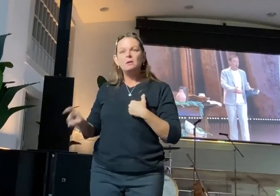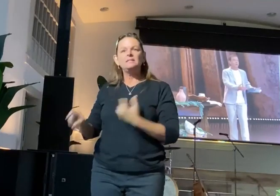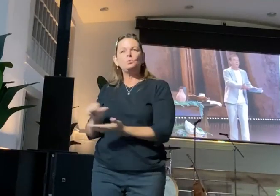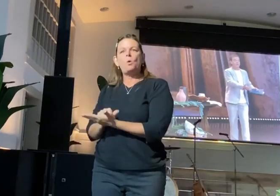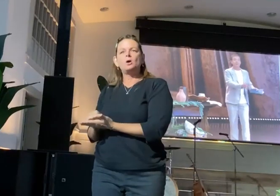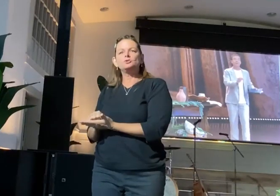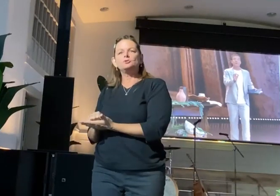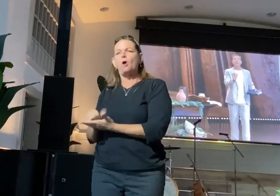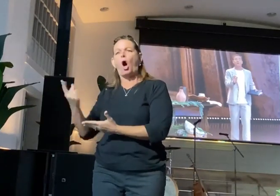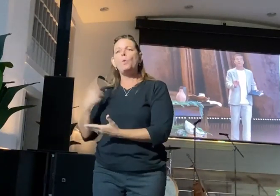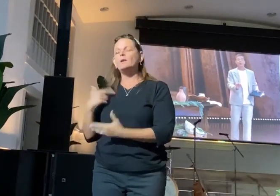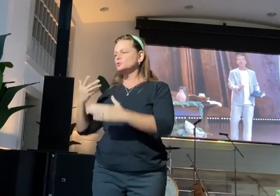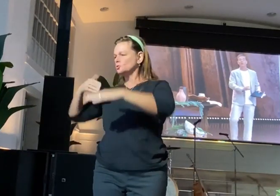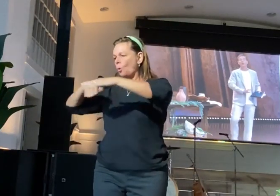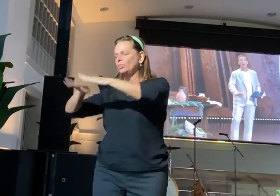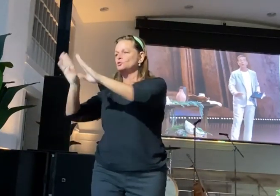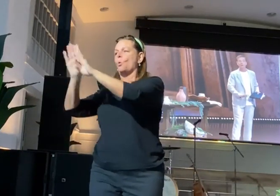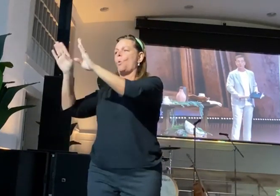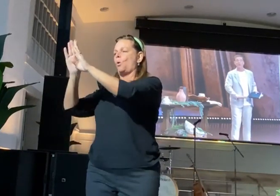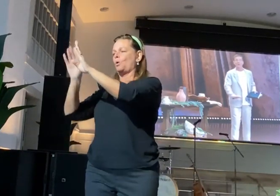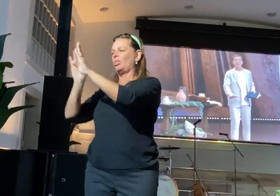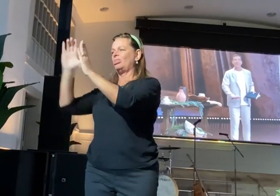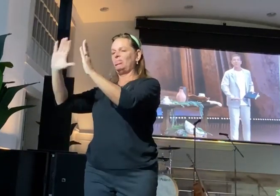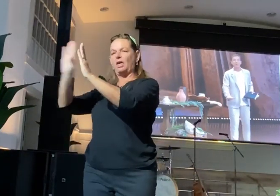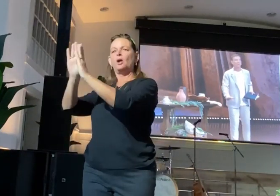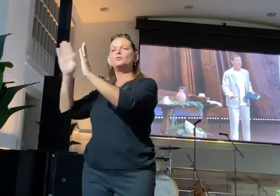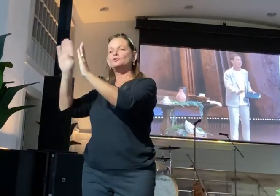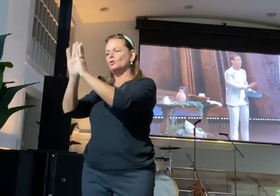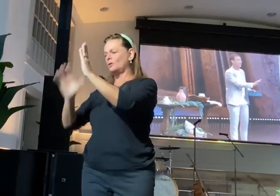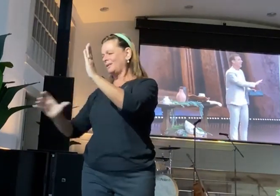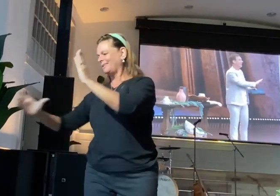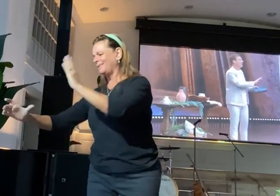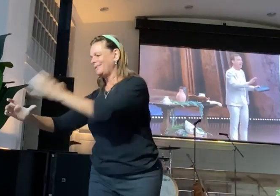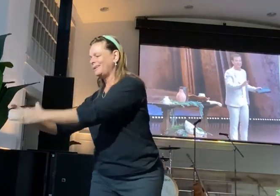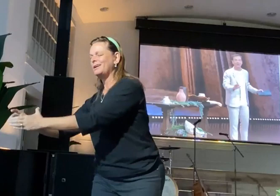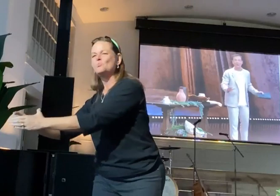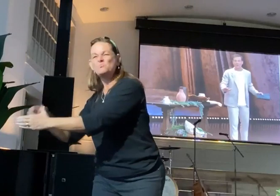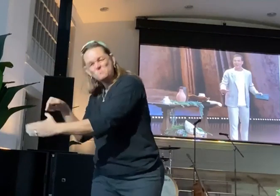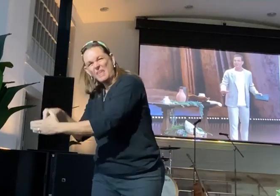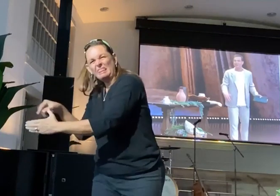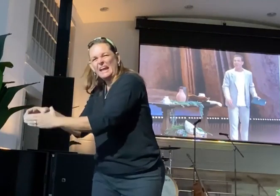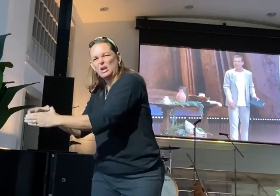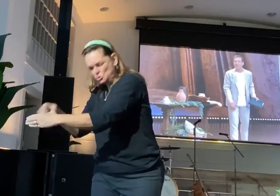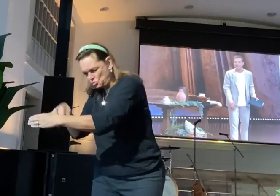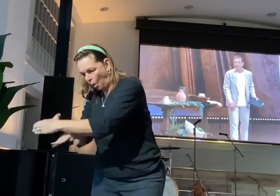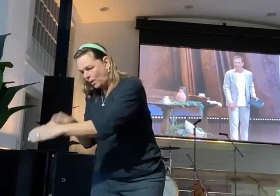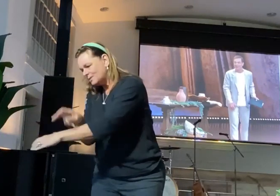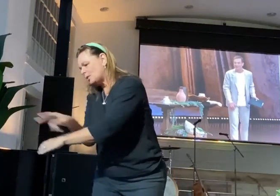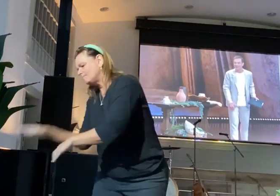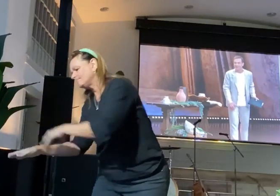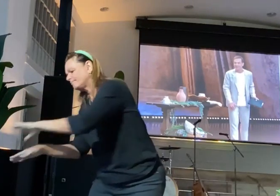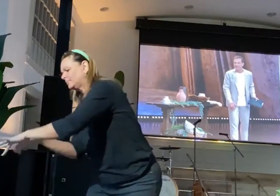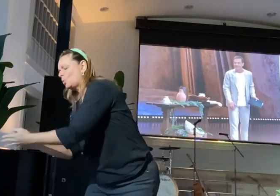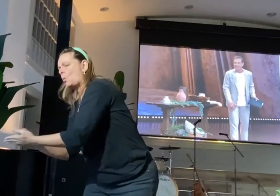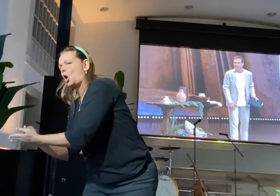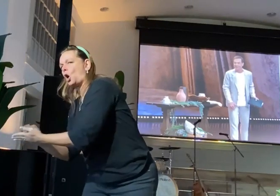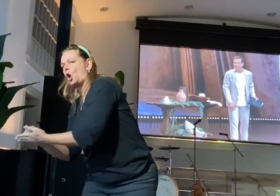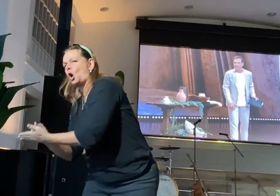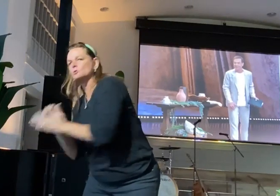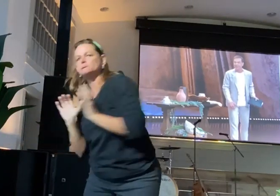would wash your feet. It was usually reserved for the lowest servant in the household, right? Because nobody wanted to touch the nasty